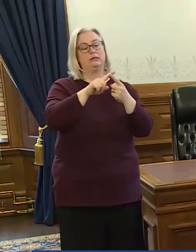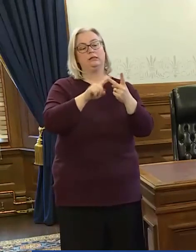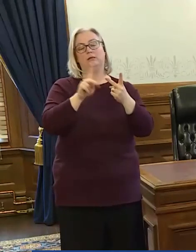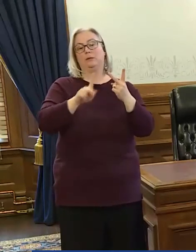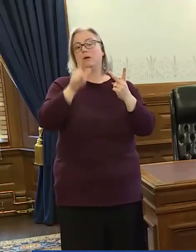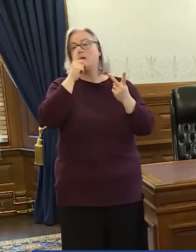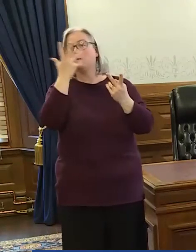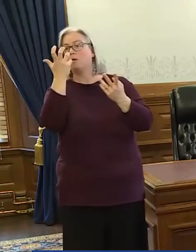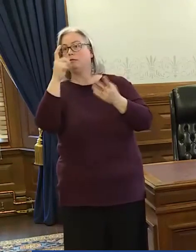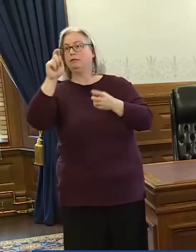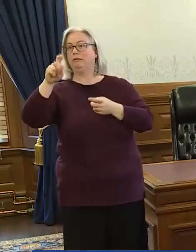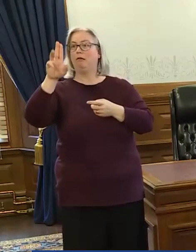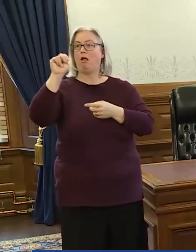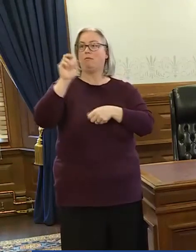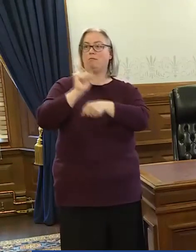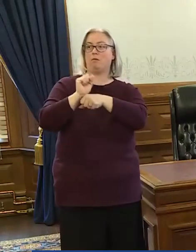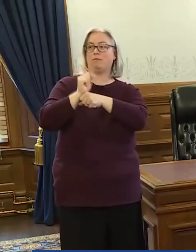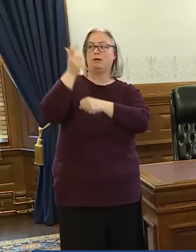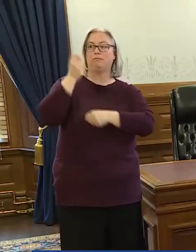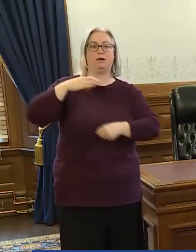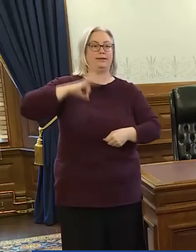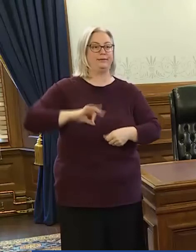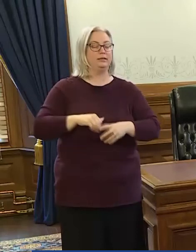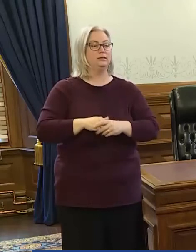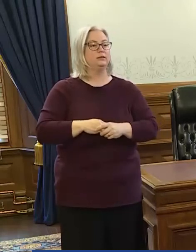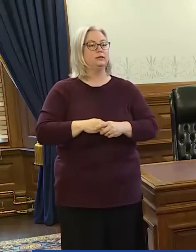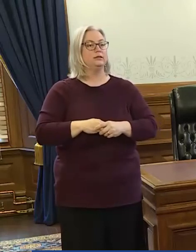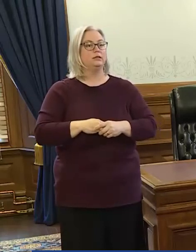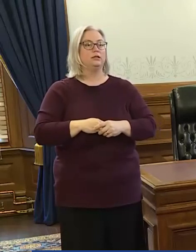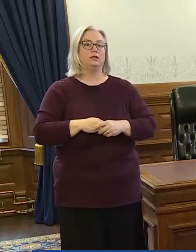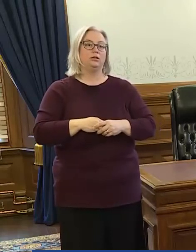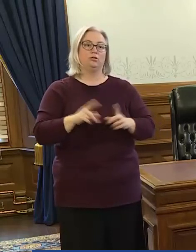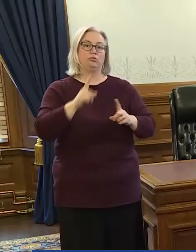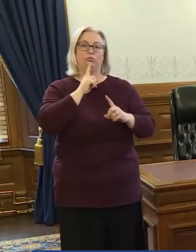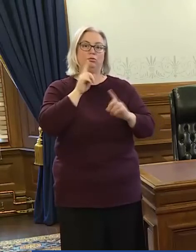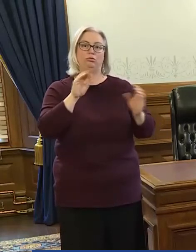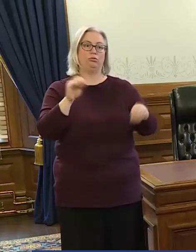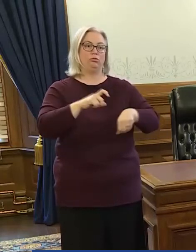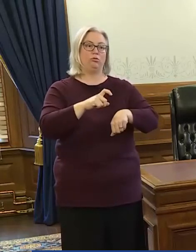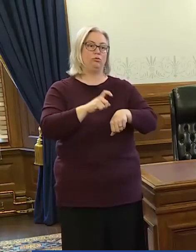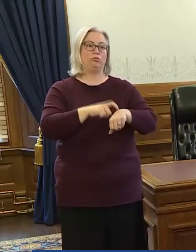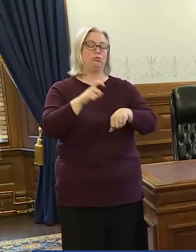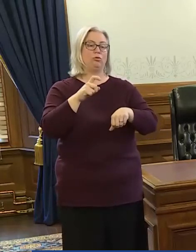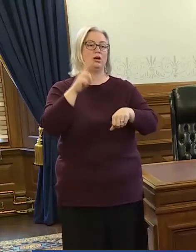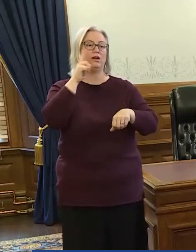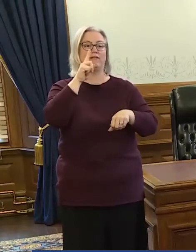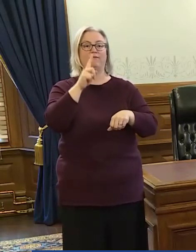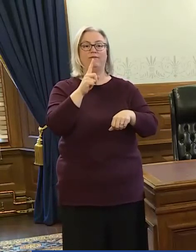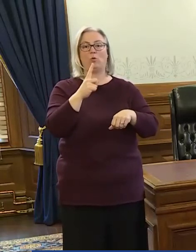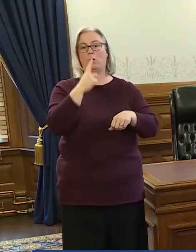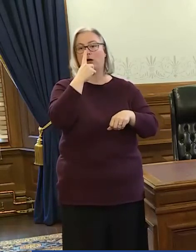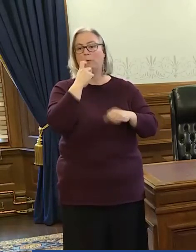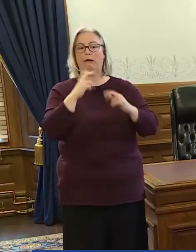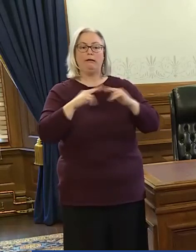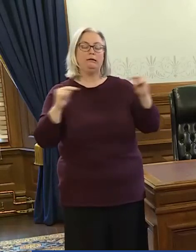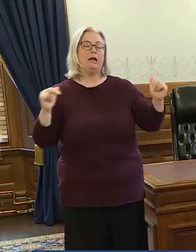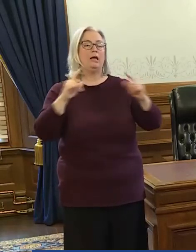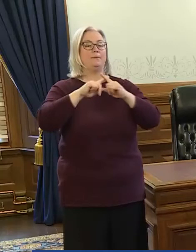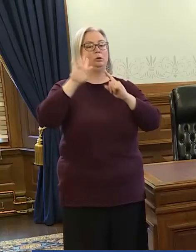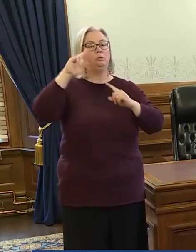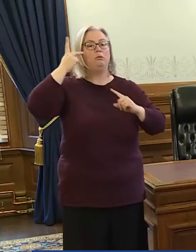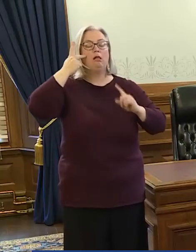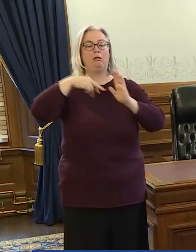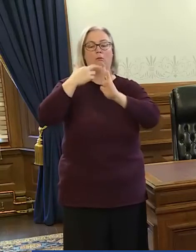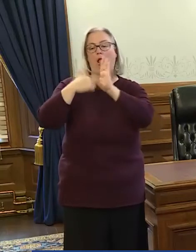those seeking unemployment benefits. This really is no time for bureaucratic red tape.